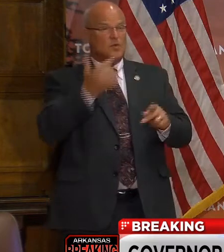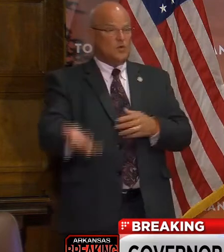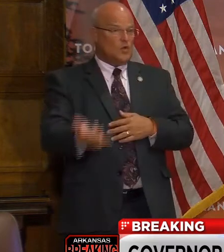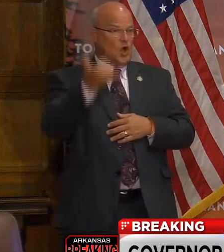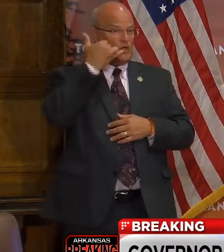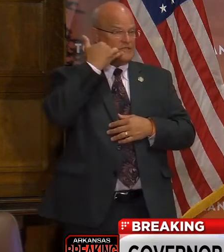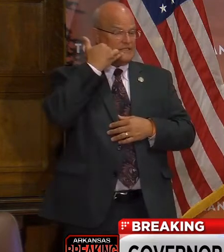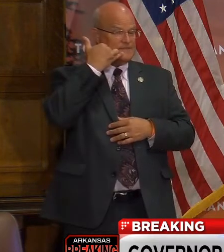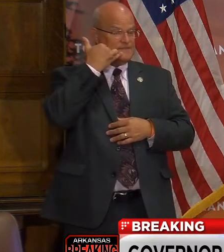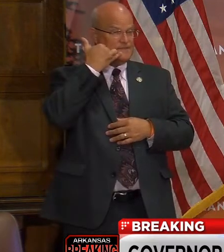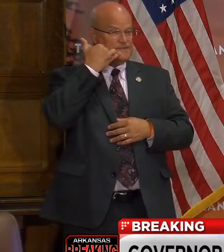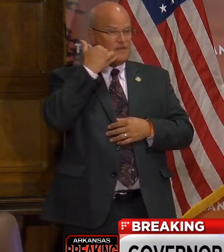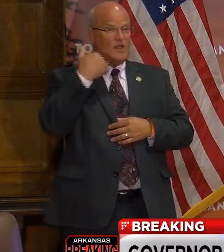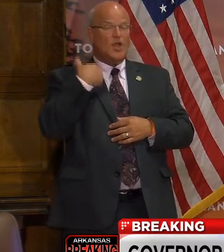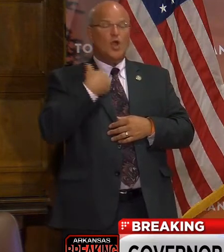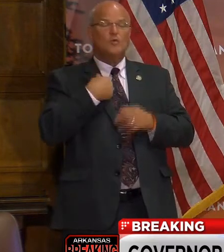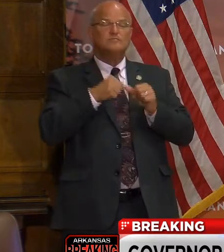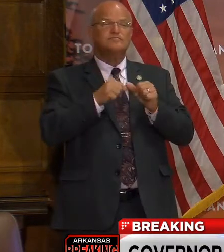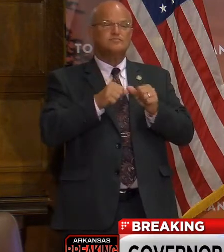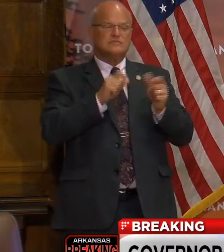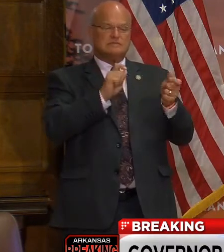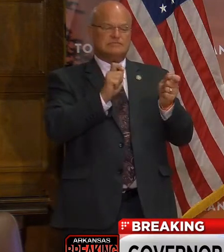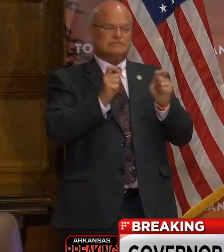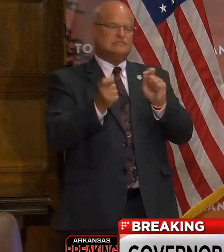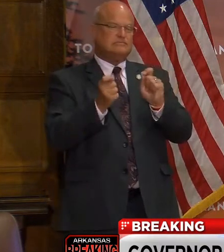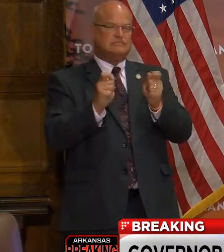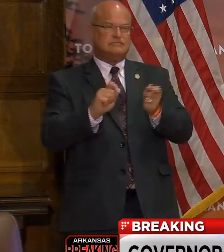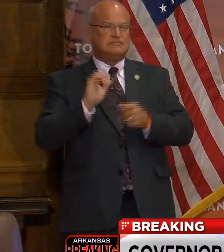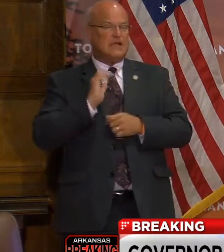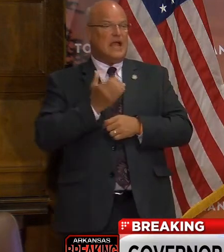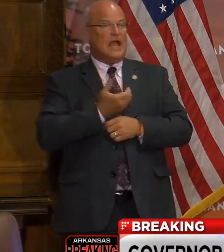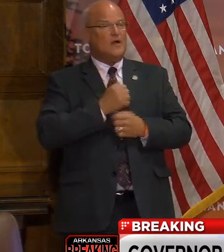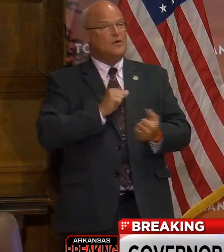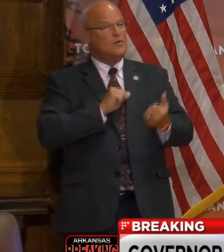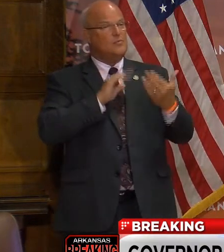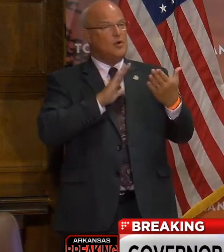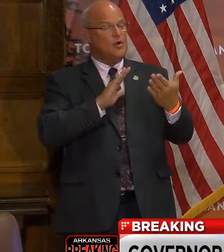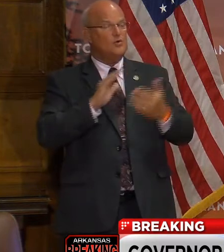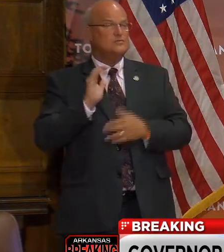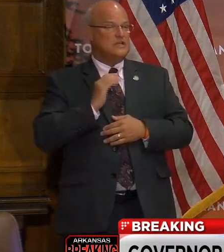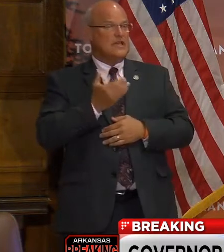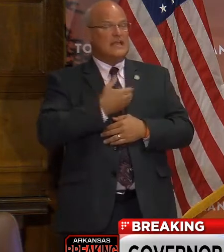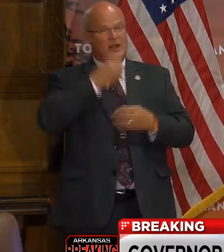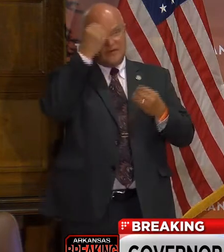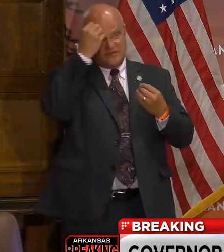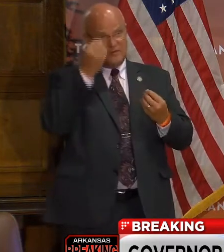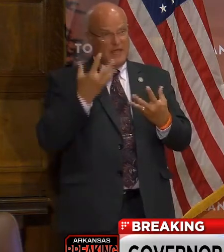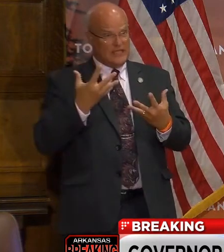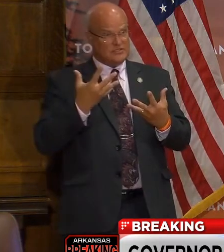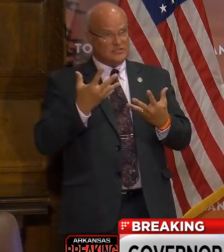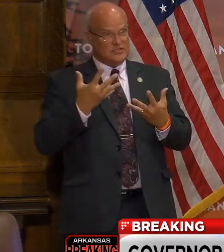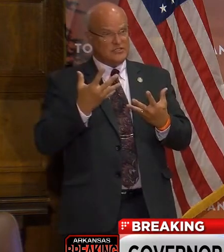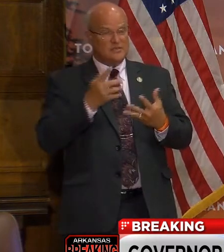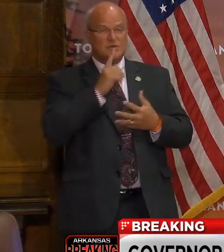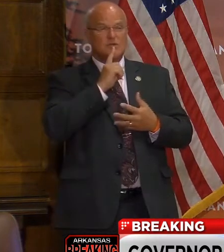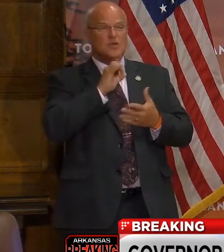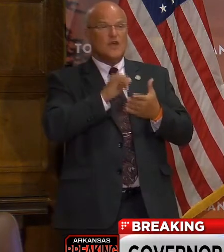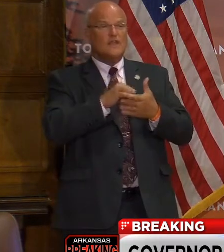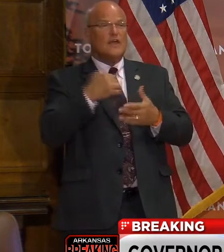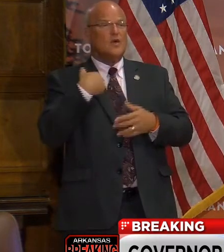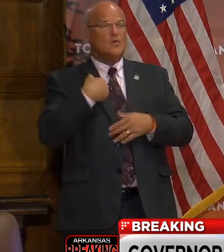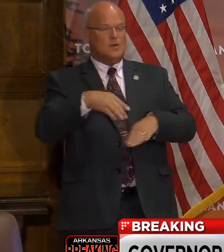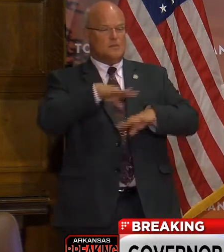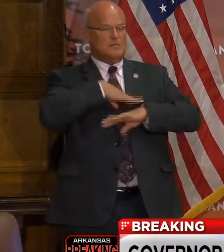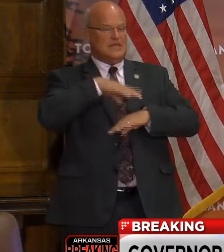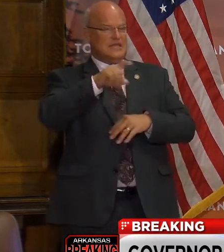called in. And we are constantly adjusting our approach and our information to be sure that we're meeting the